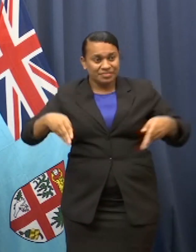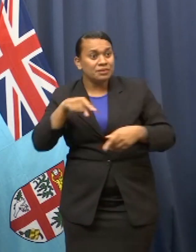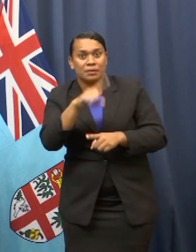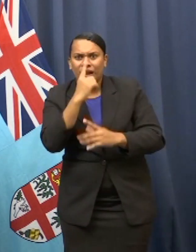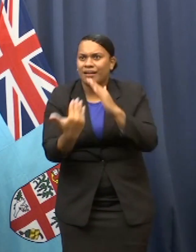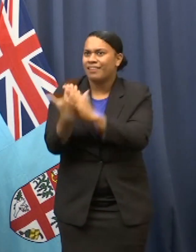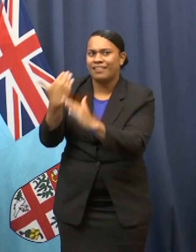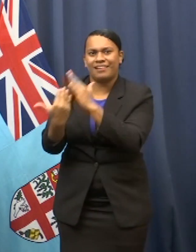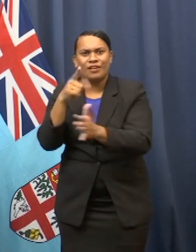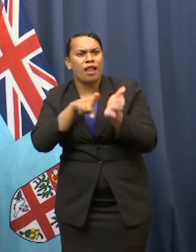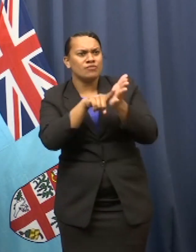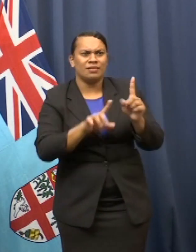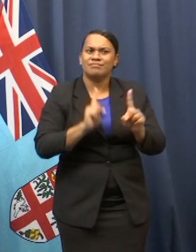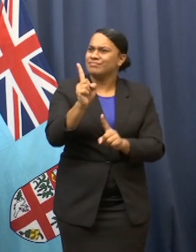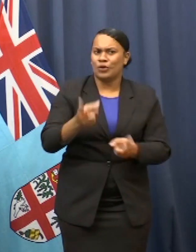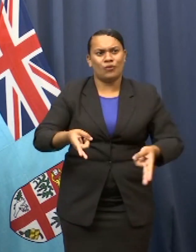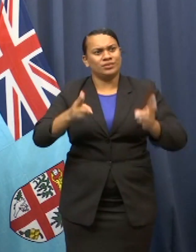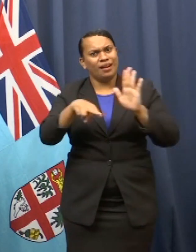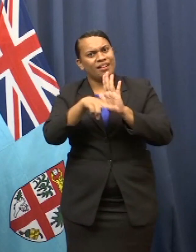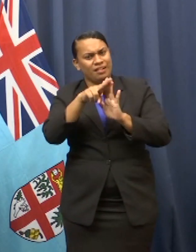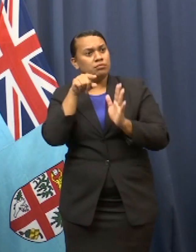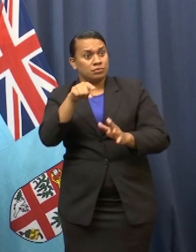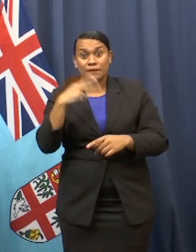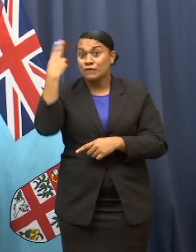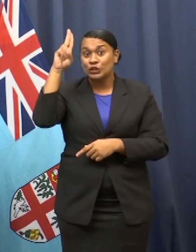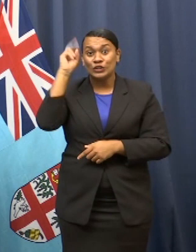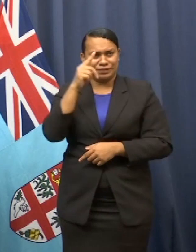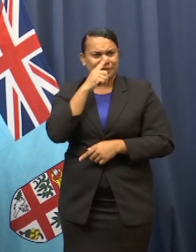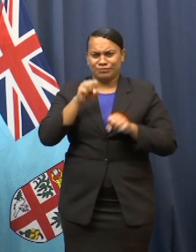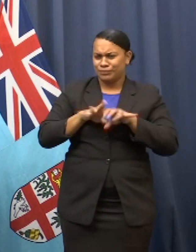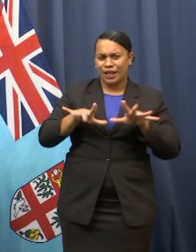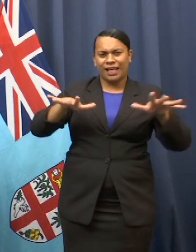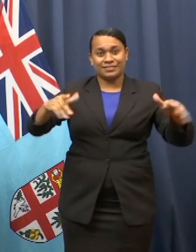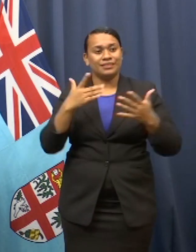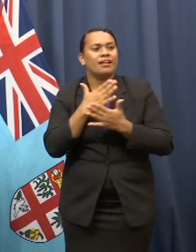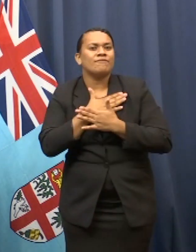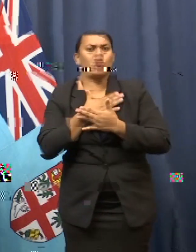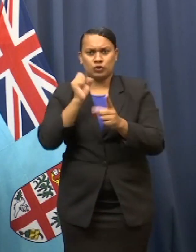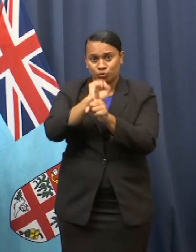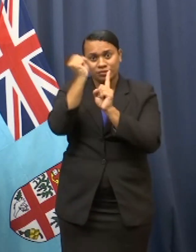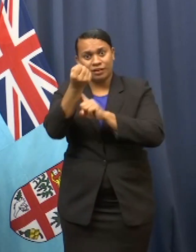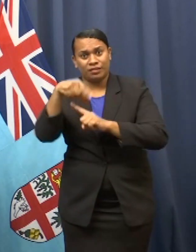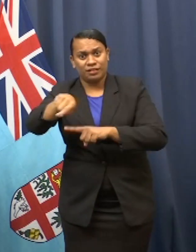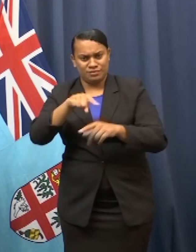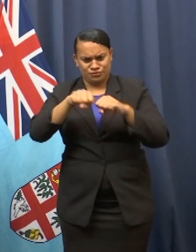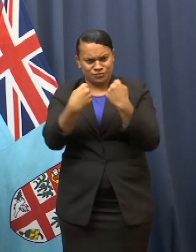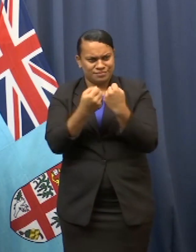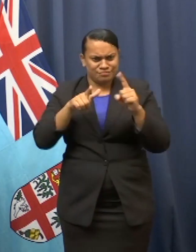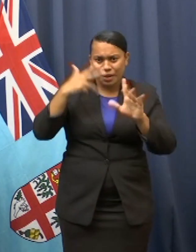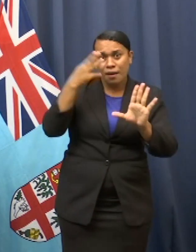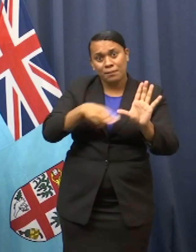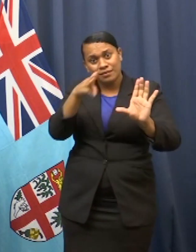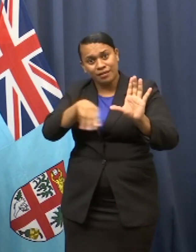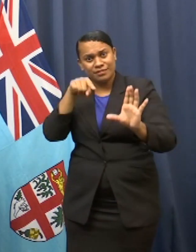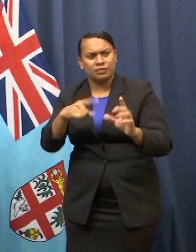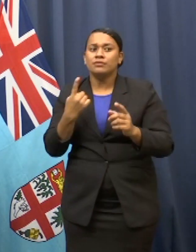of Fijians spreading love on social media, finding new ways to greet each other, and reminding their friends to spread